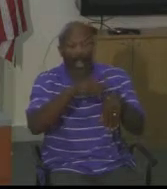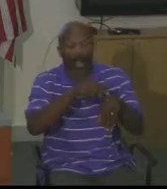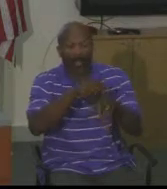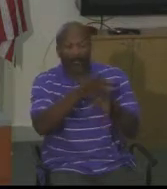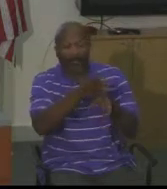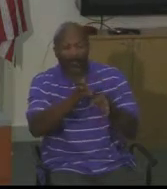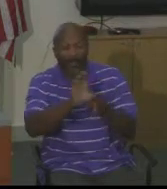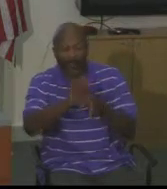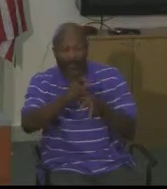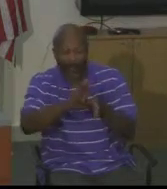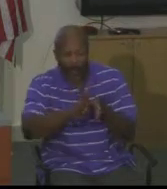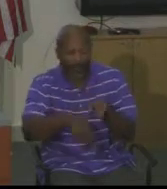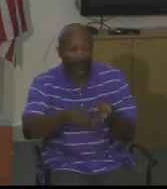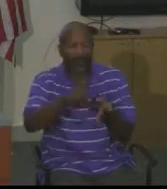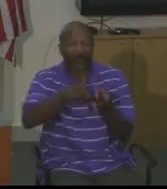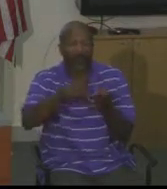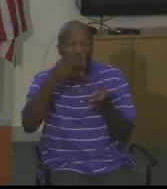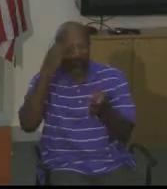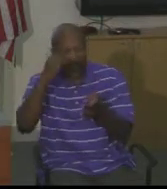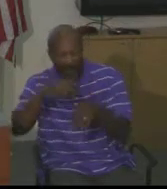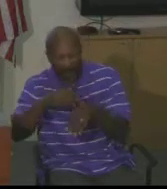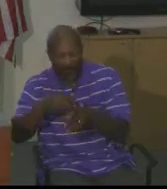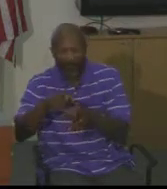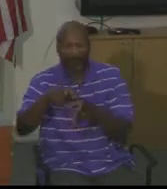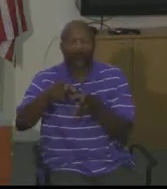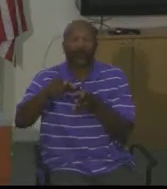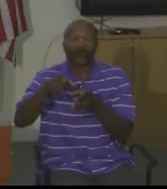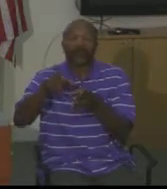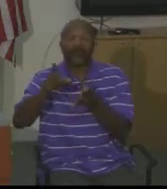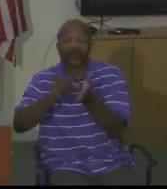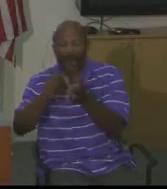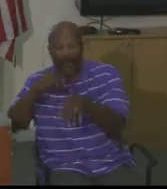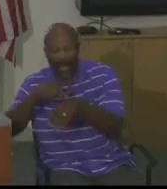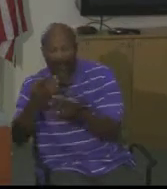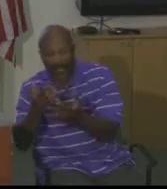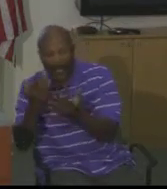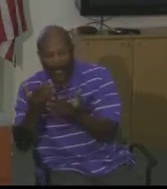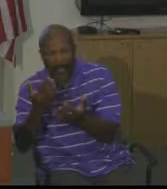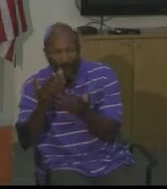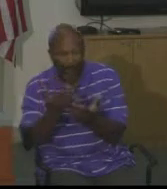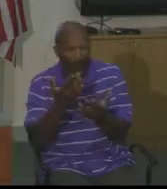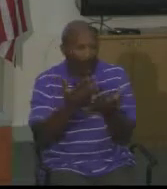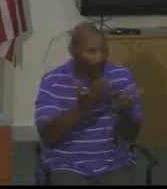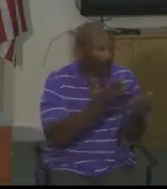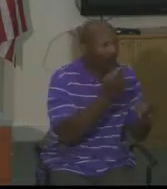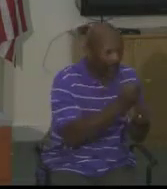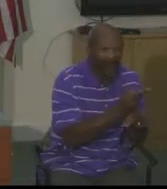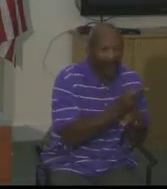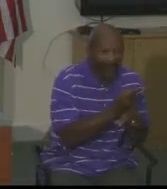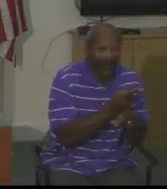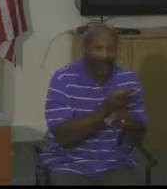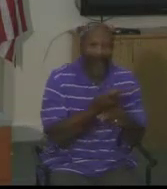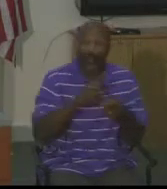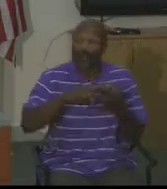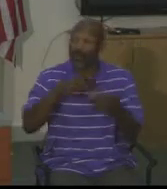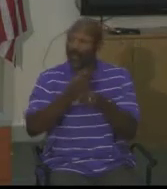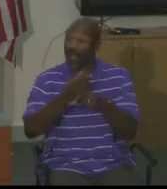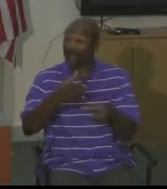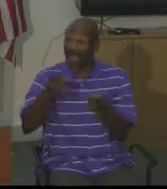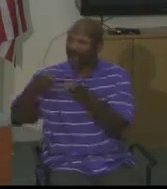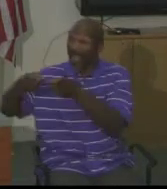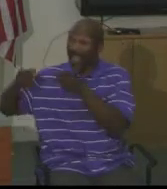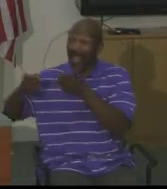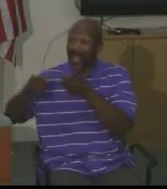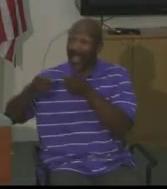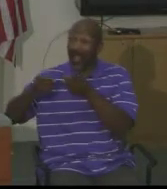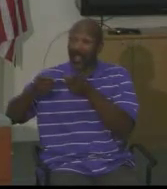the CPU, a little time to memory, a little time. In order to make faster computers, I need to be able to split that out and